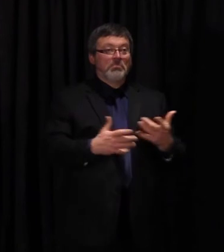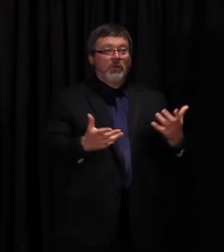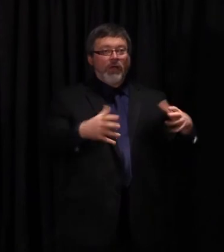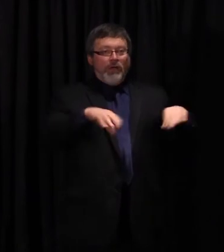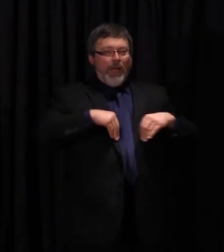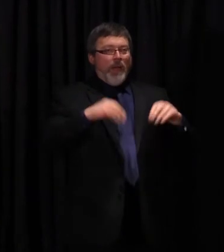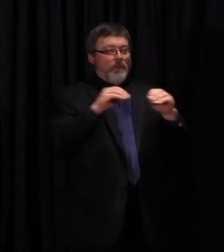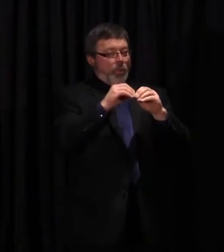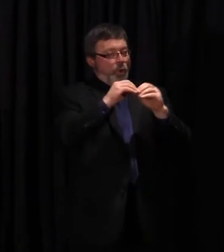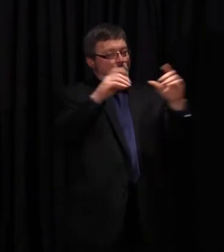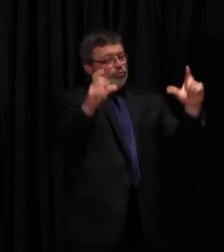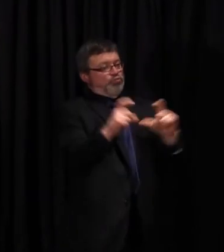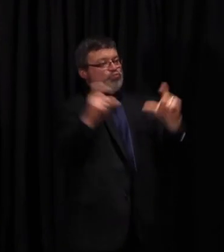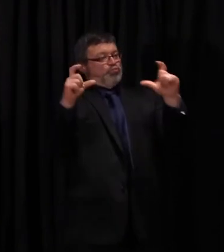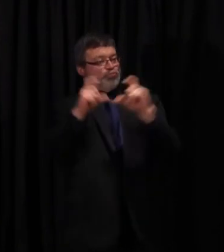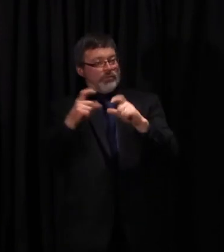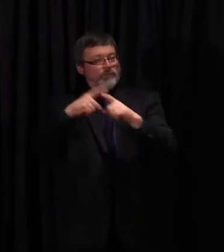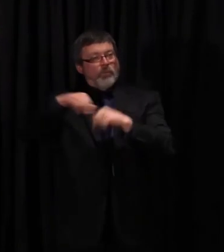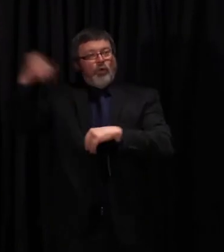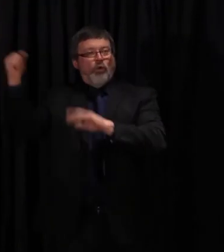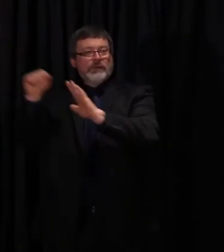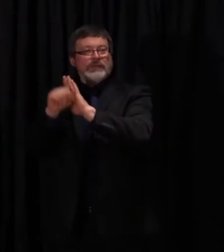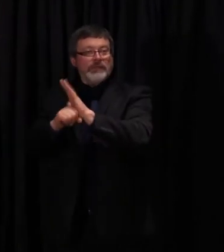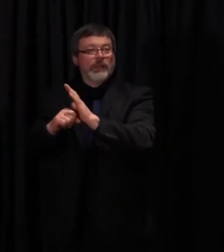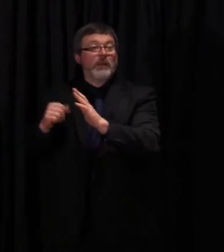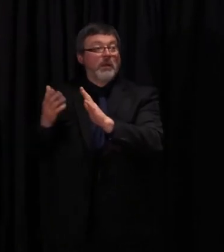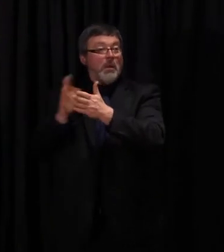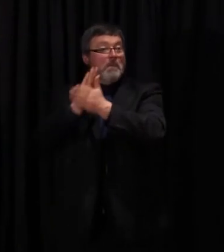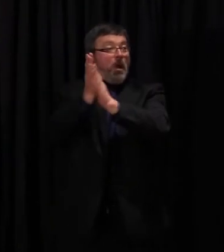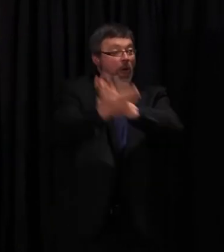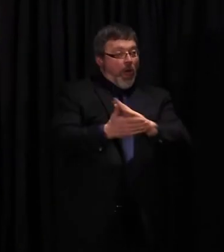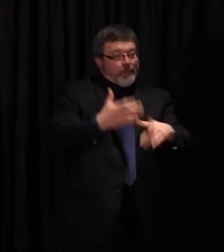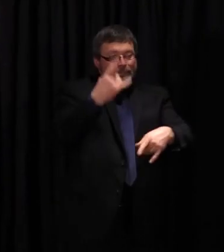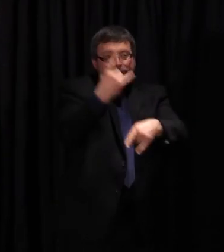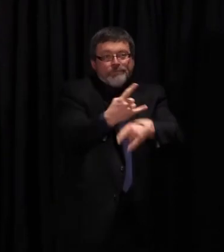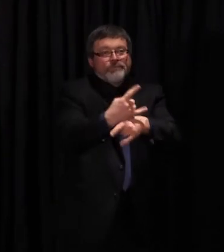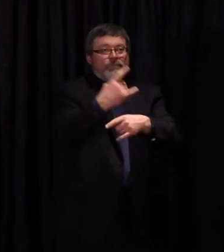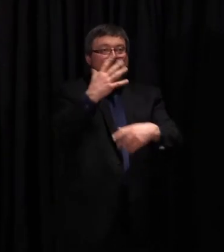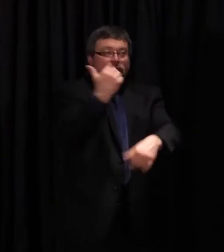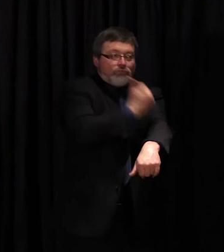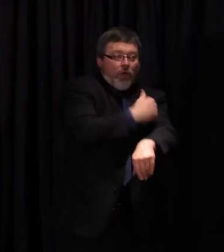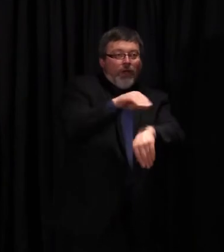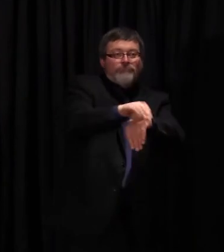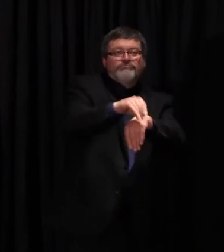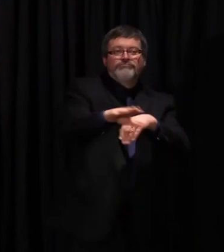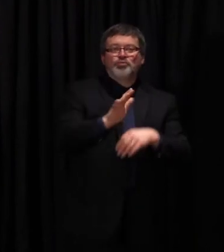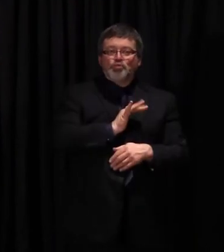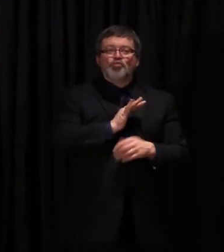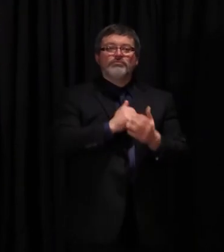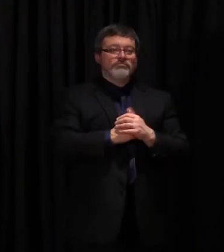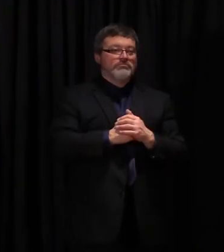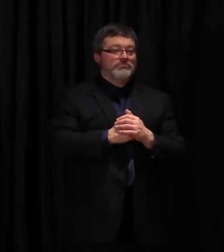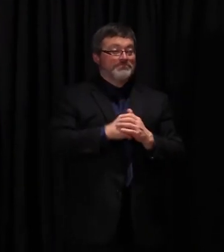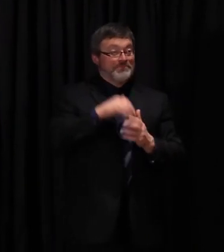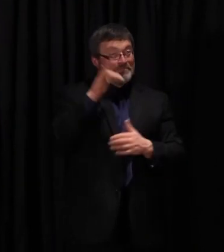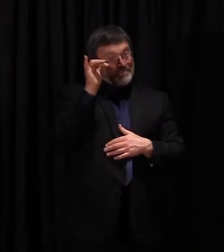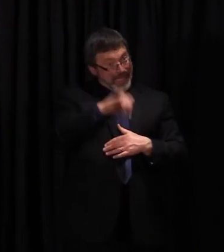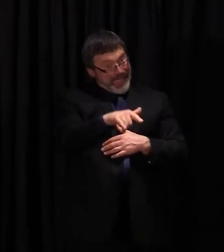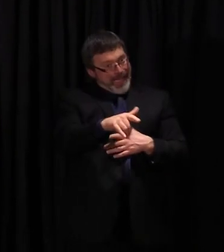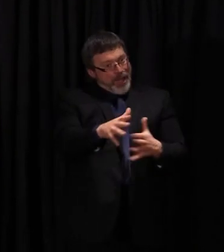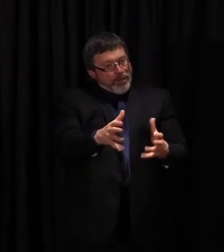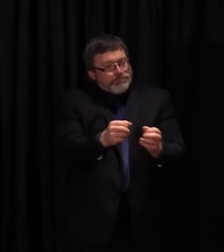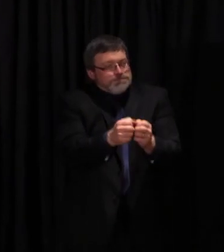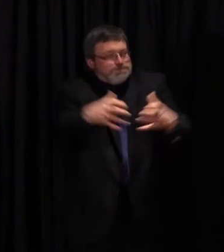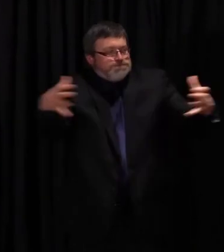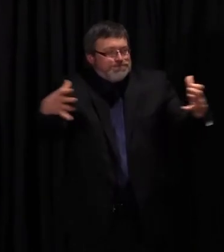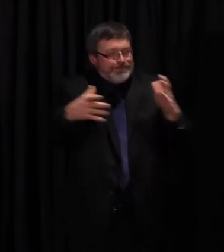the process for licensed alcohol and drug counselors. This is putting more skilled professionals to work.